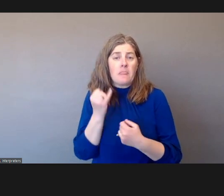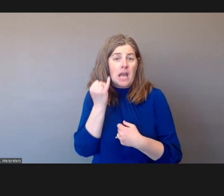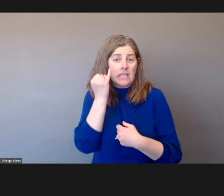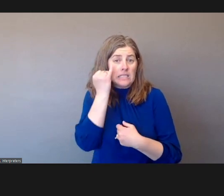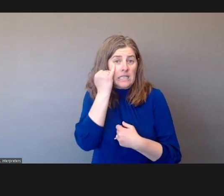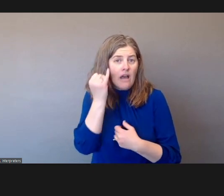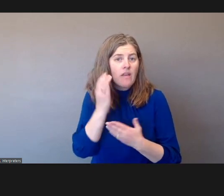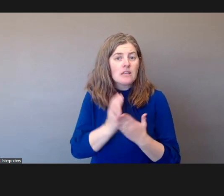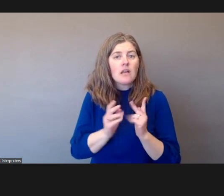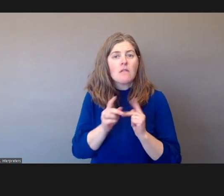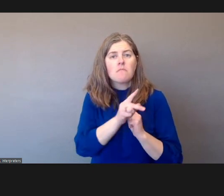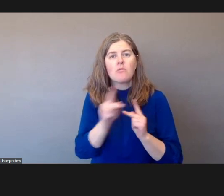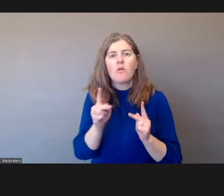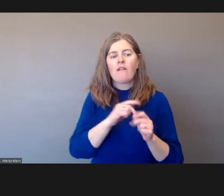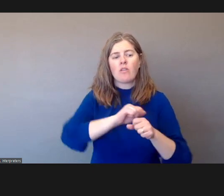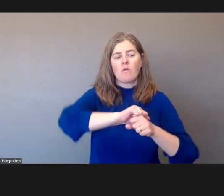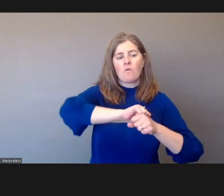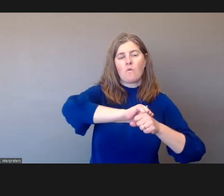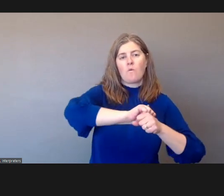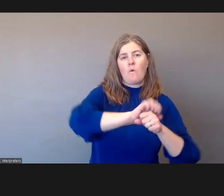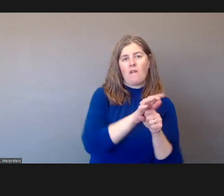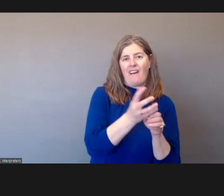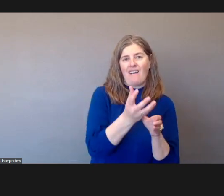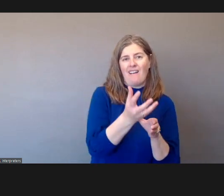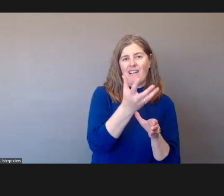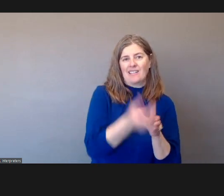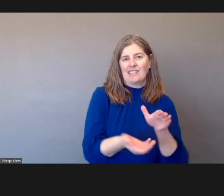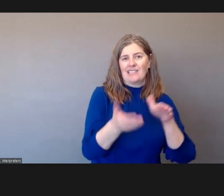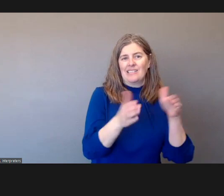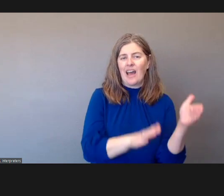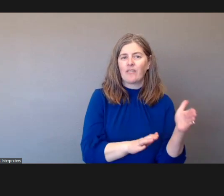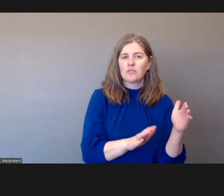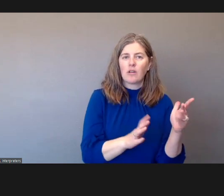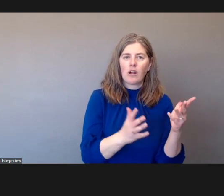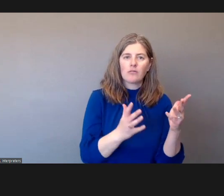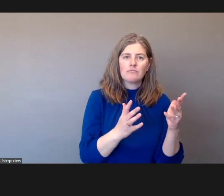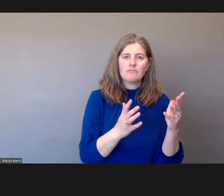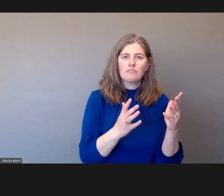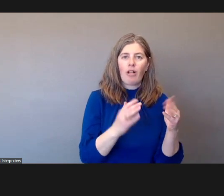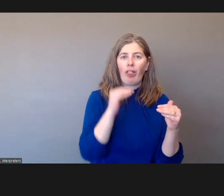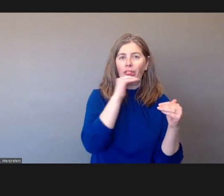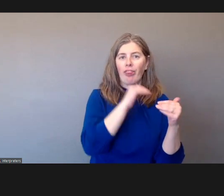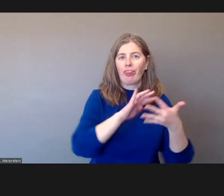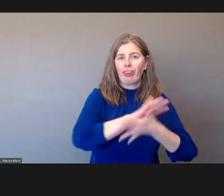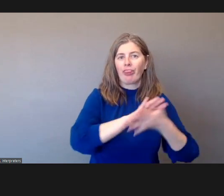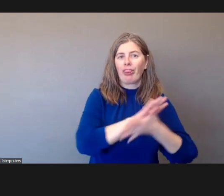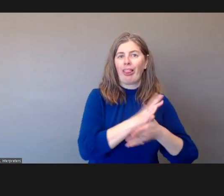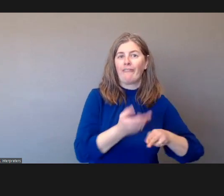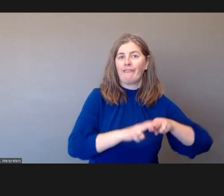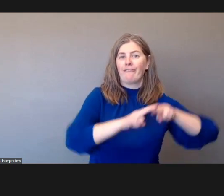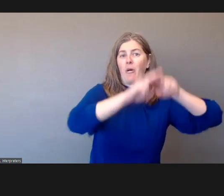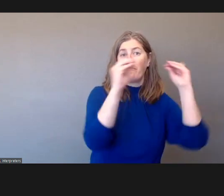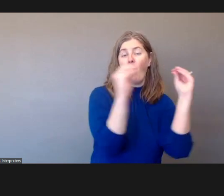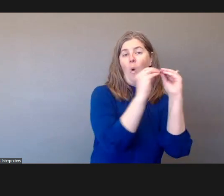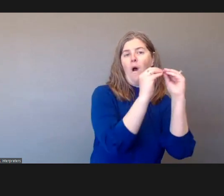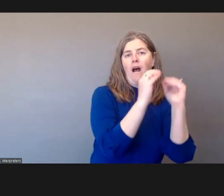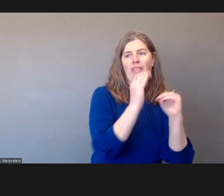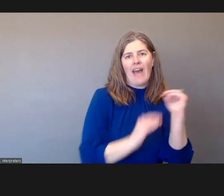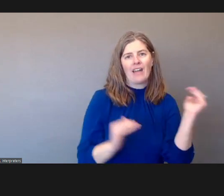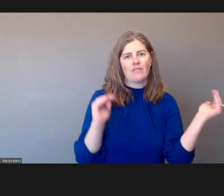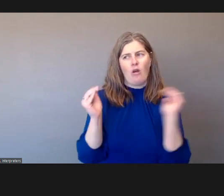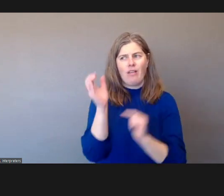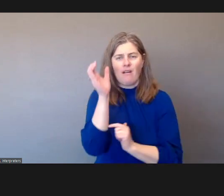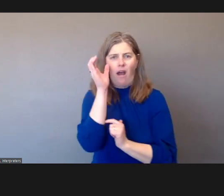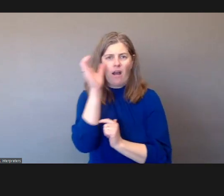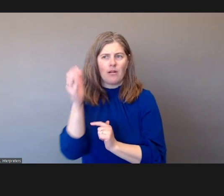that coronavirus deaths are overstated and embellished versus the concept